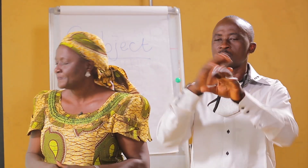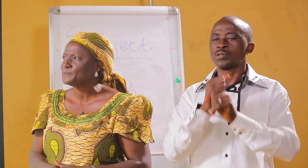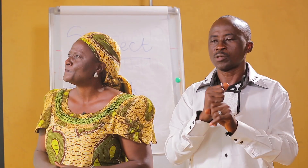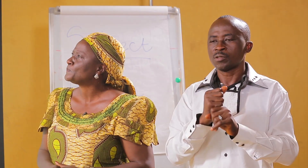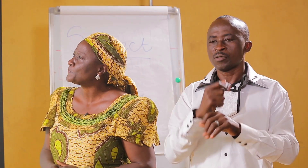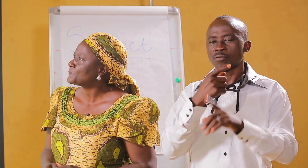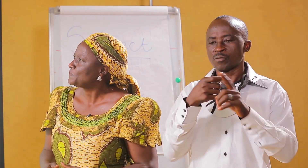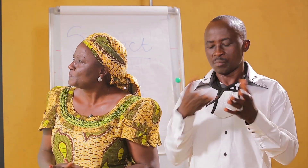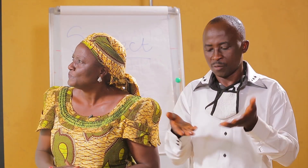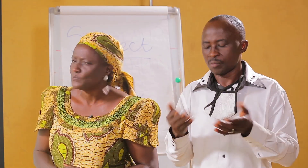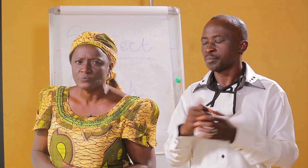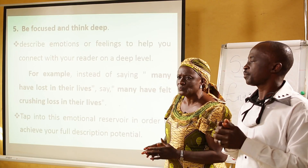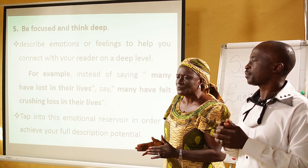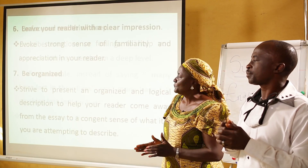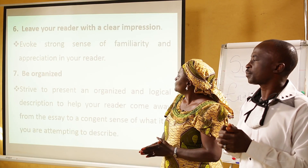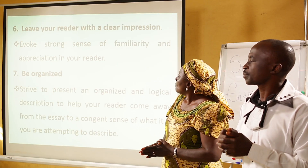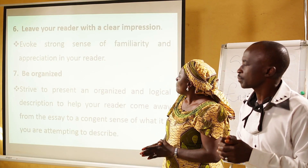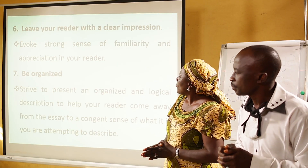reservoir.